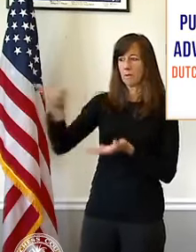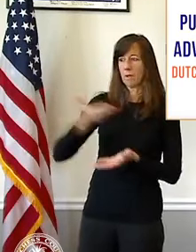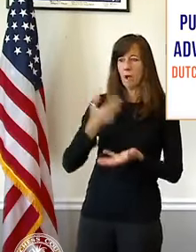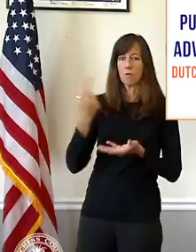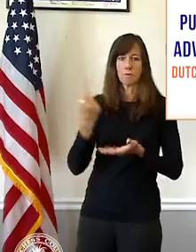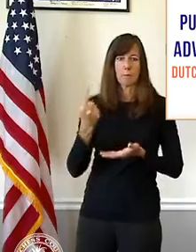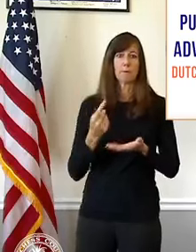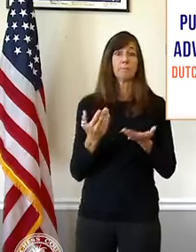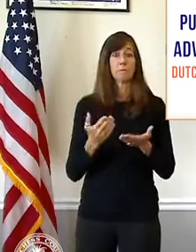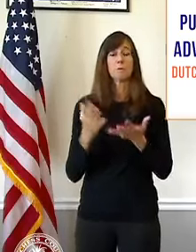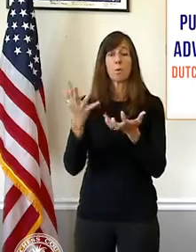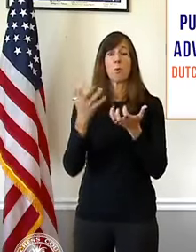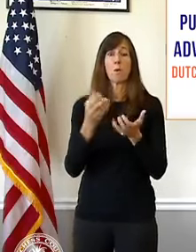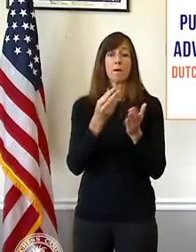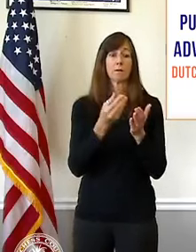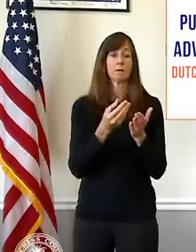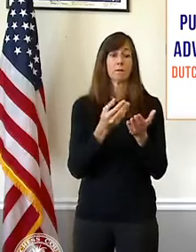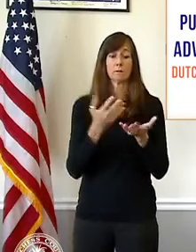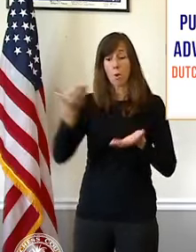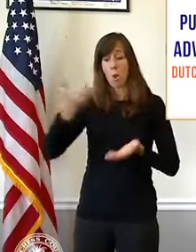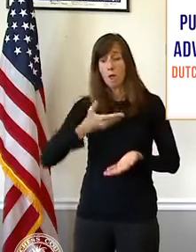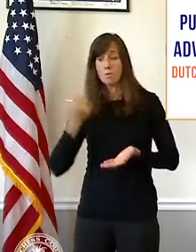that we secured. And again, visit